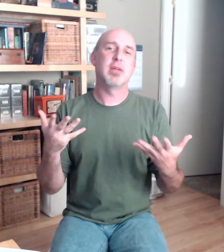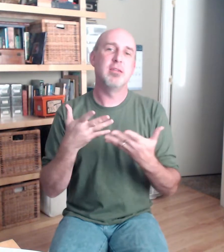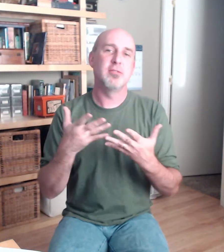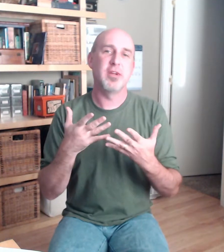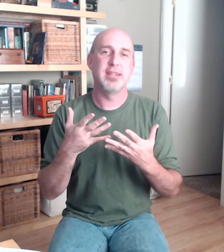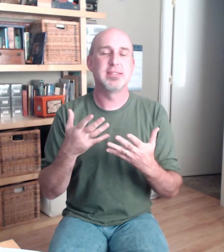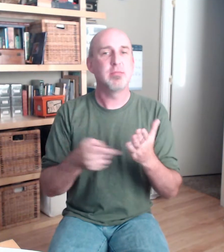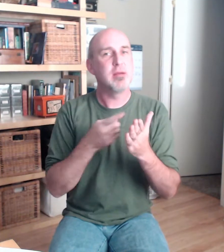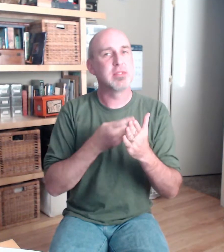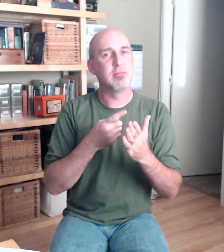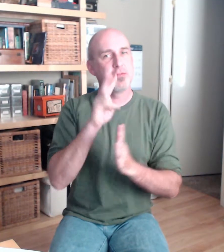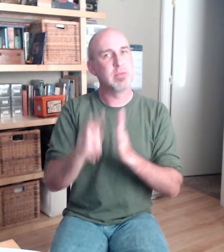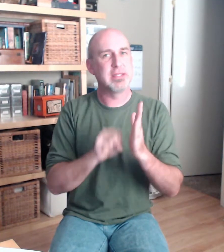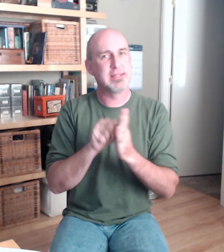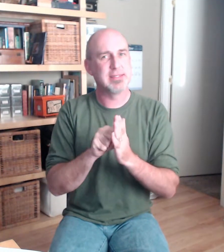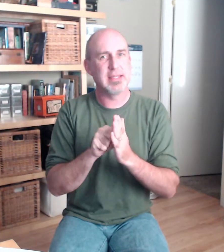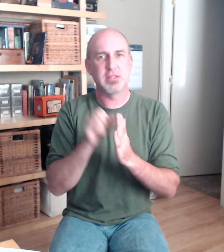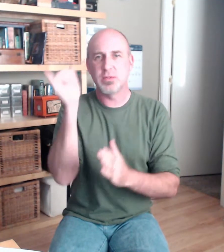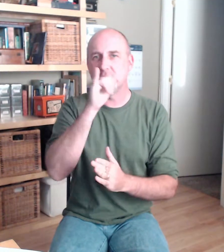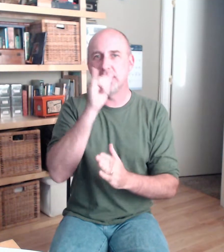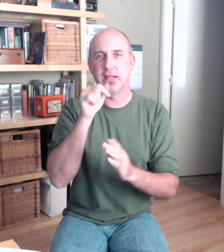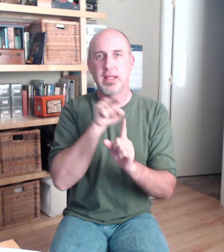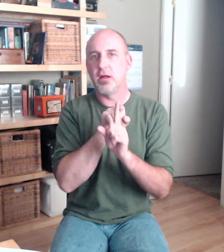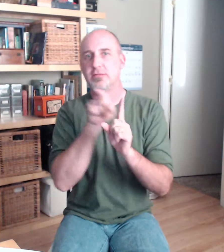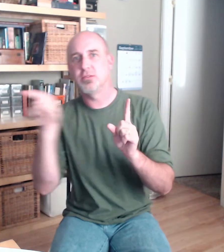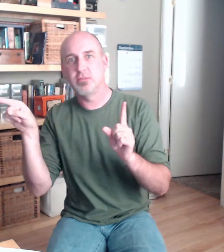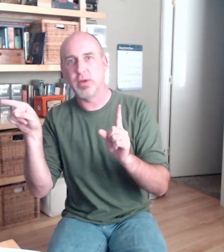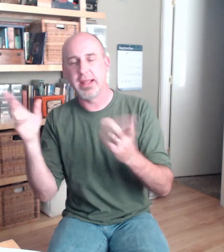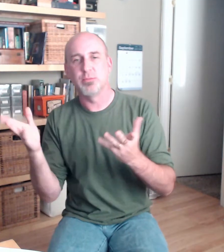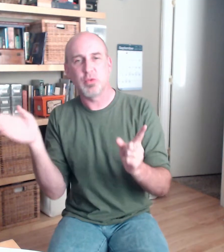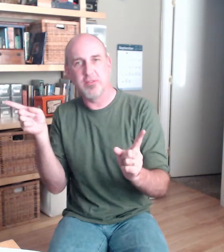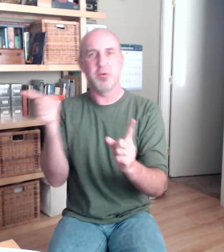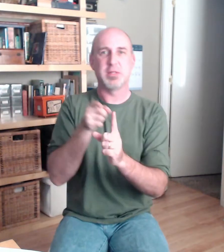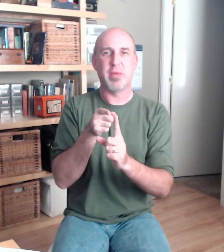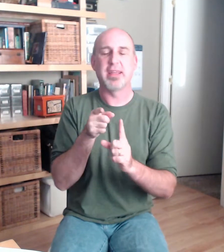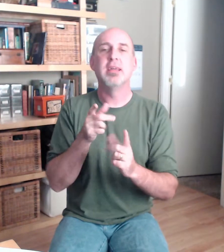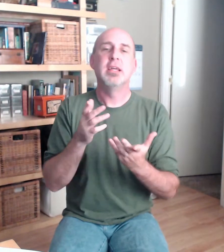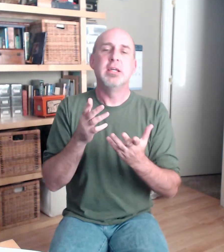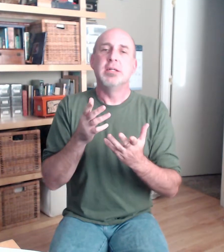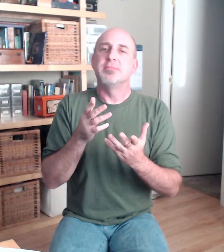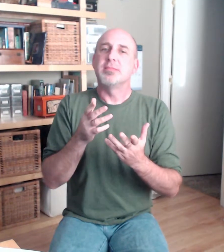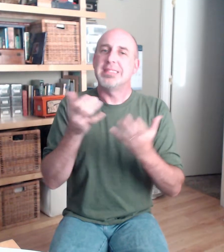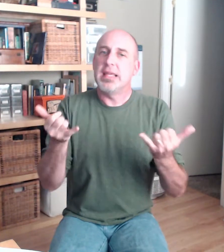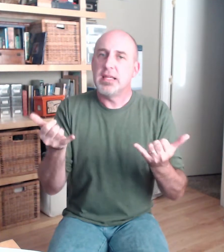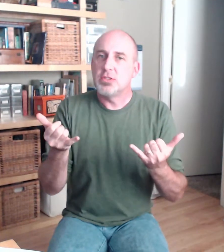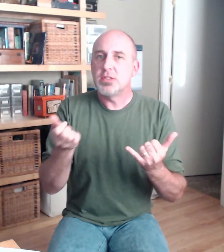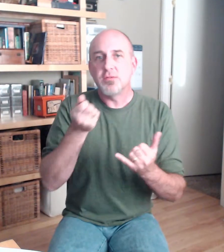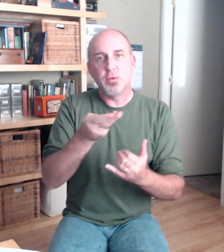of afraid. Sometimes I'm filming these and they get so silly that I get off track. I'm trying to focus back. Today, just a few